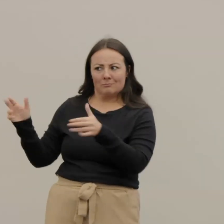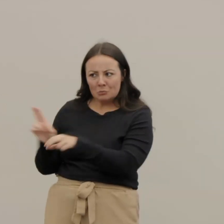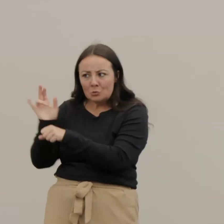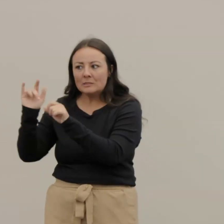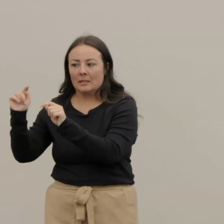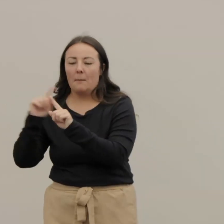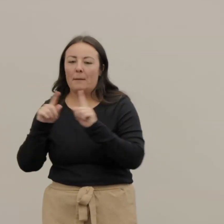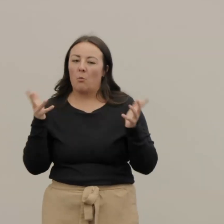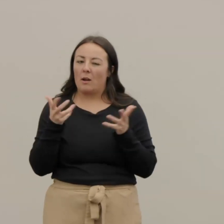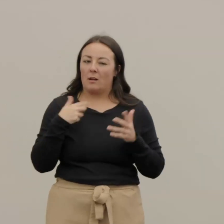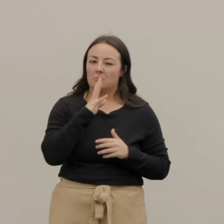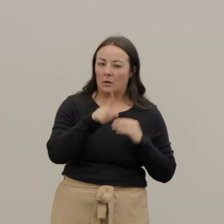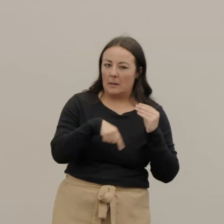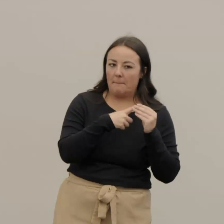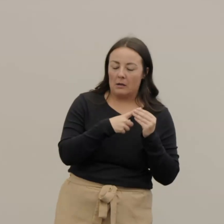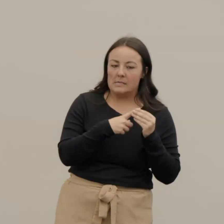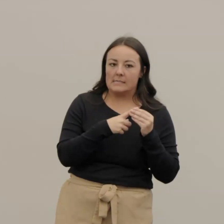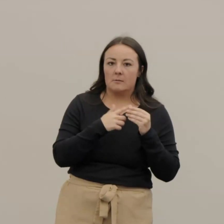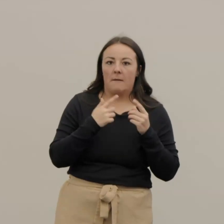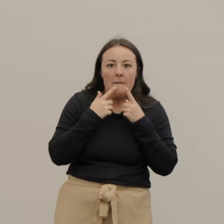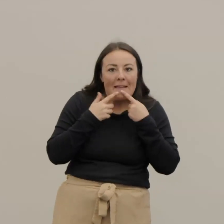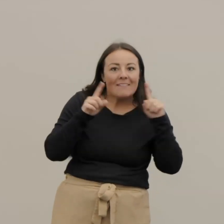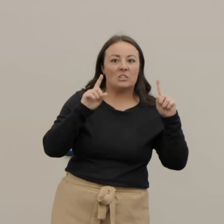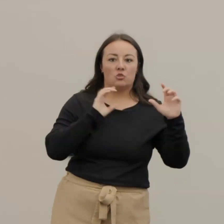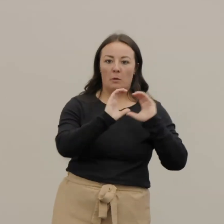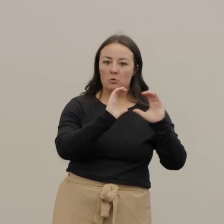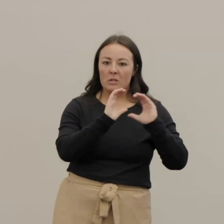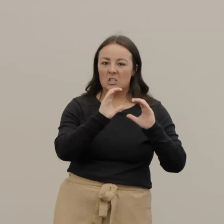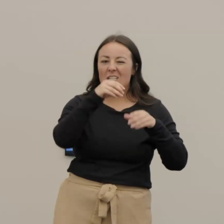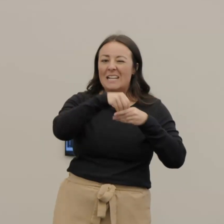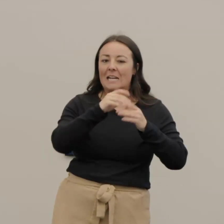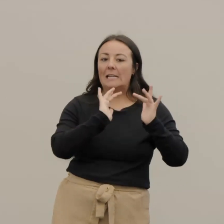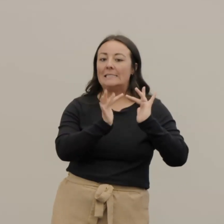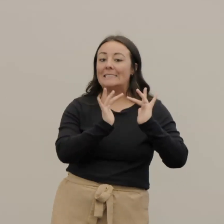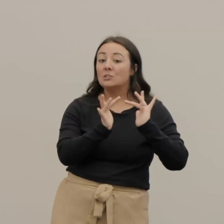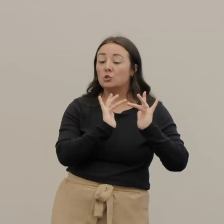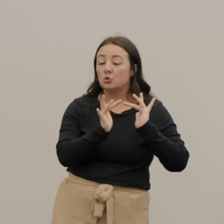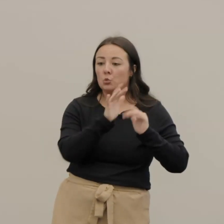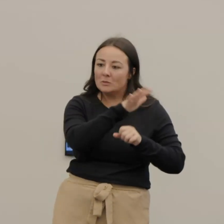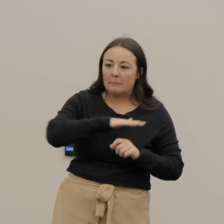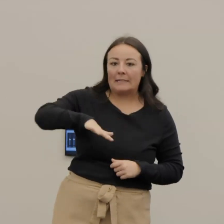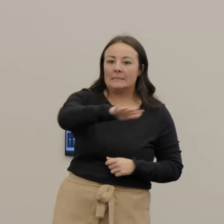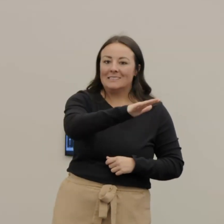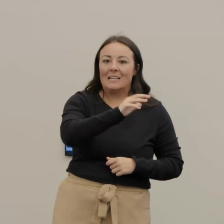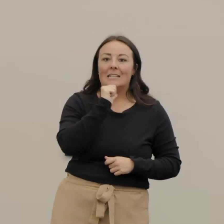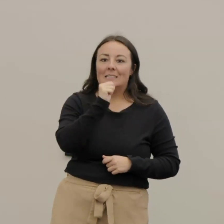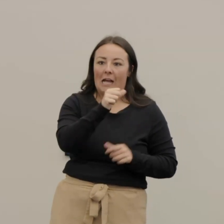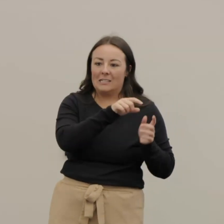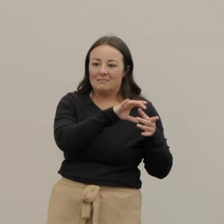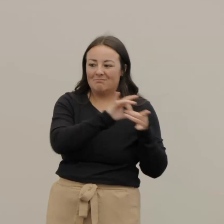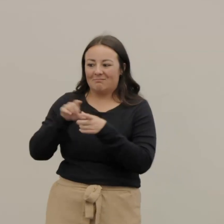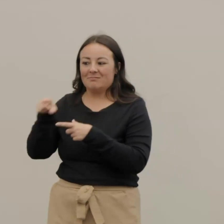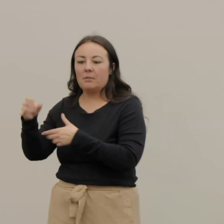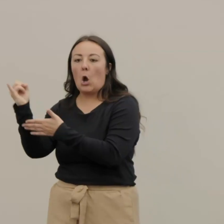efficient communications in a digital space. And I'm not talking about art.